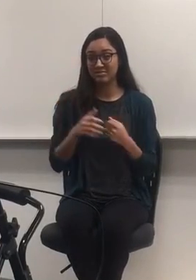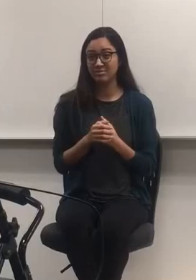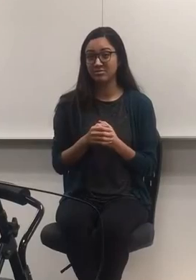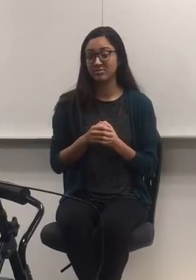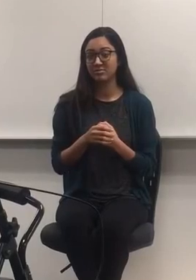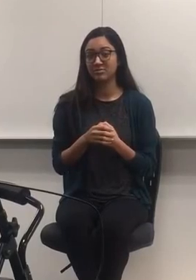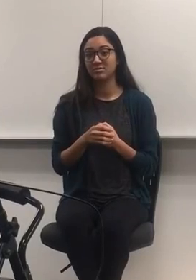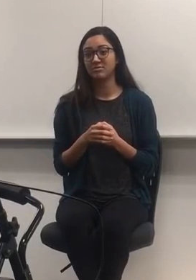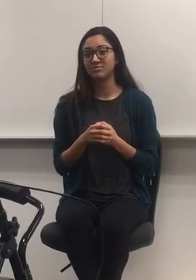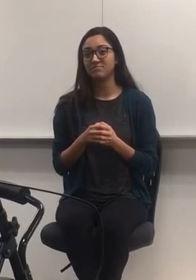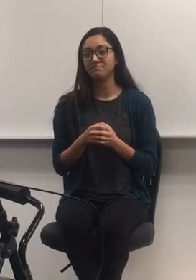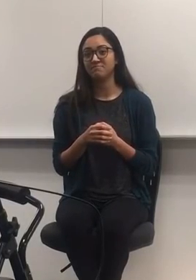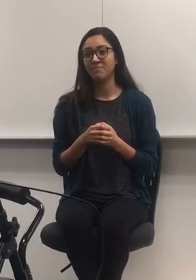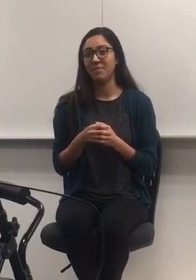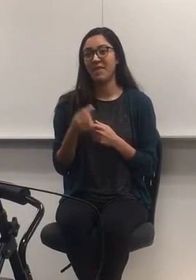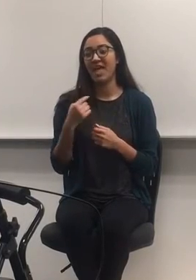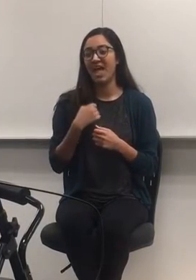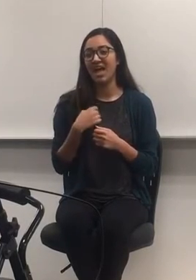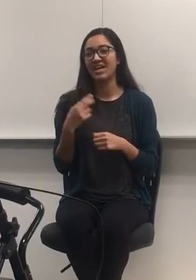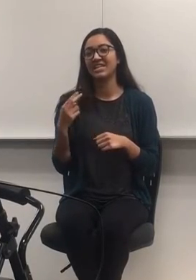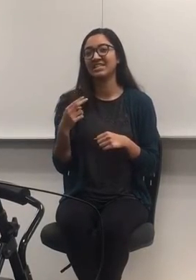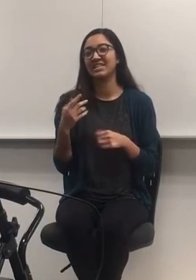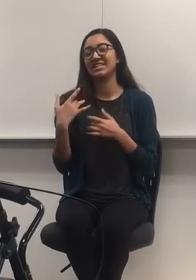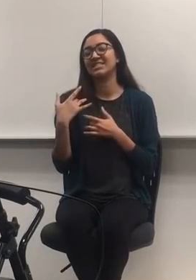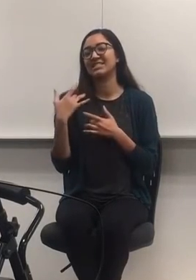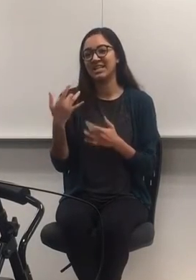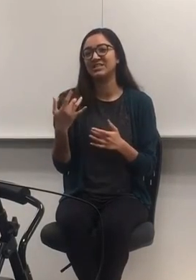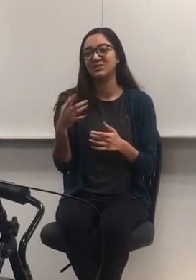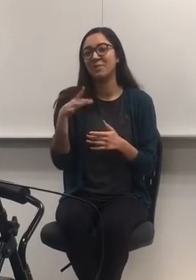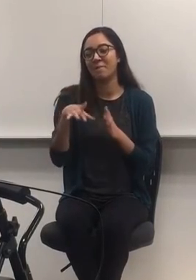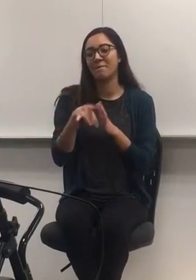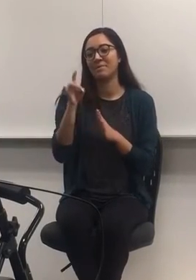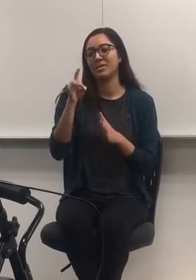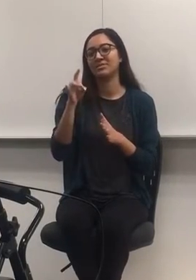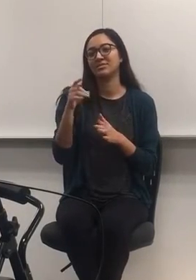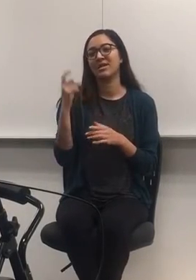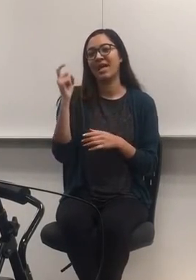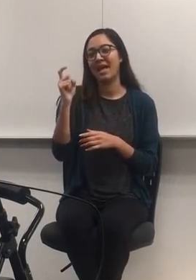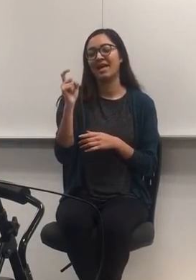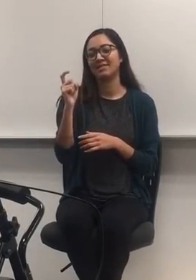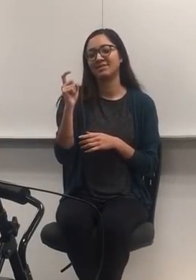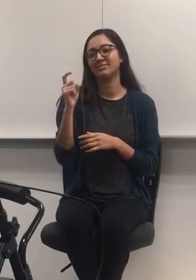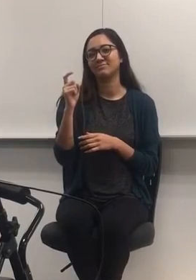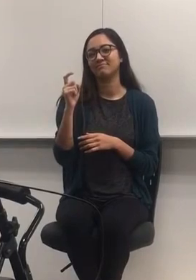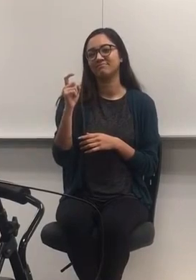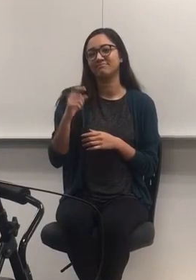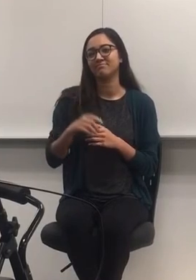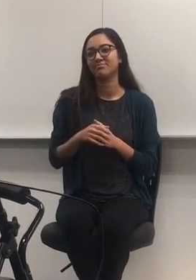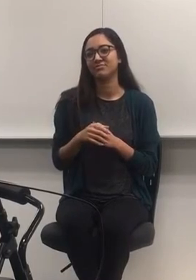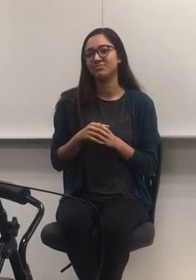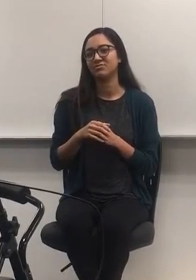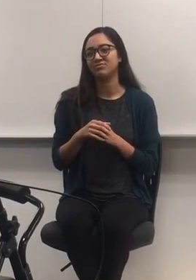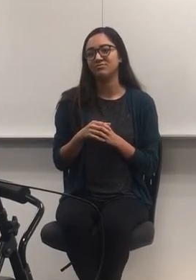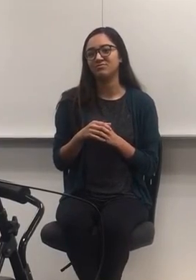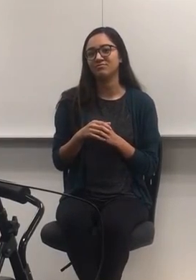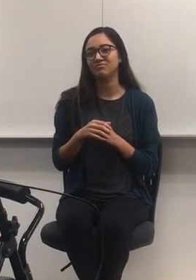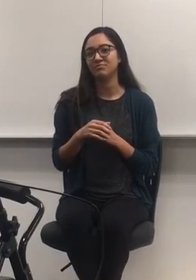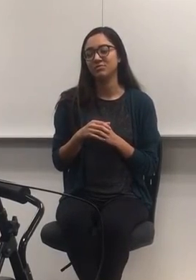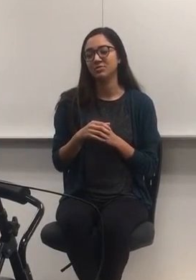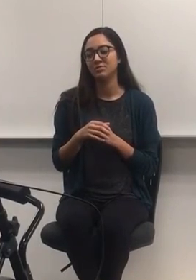just arbitrarily picked these x values. I just used the standard roster, nothing special there. All right? So let's